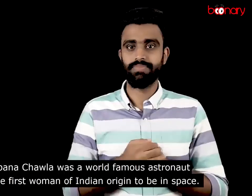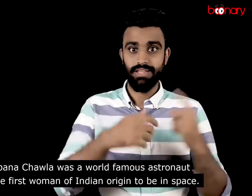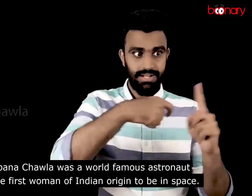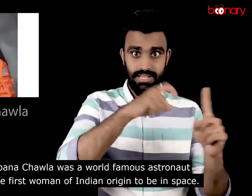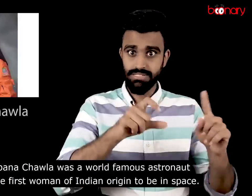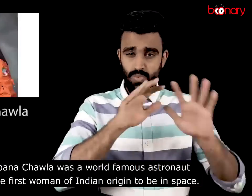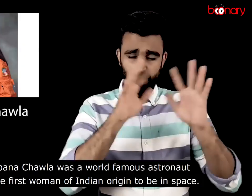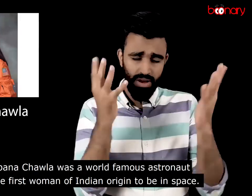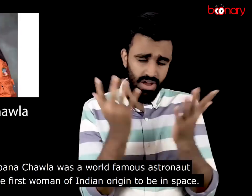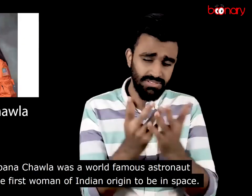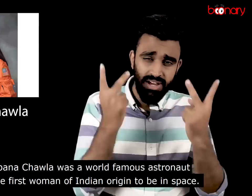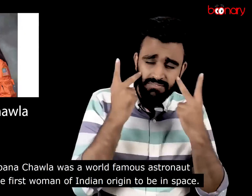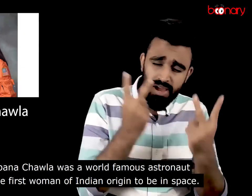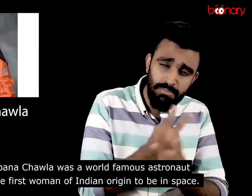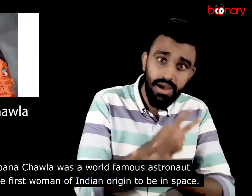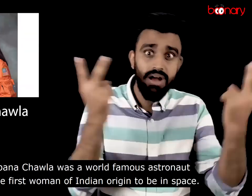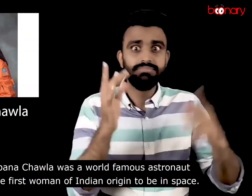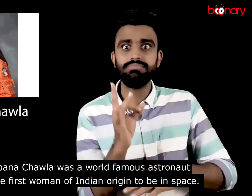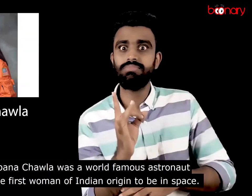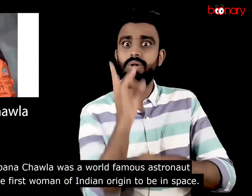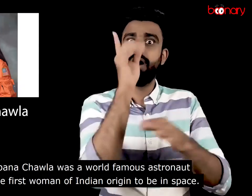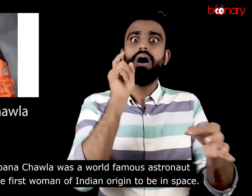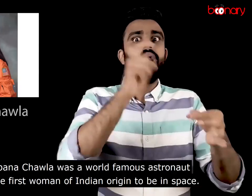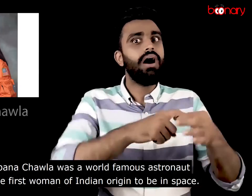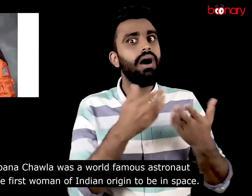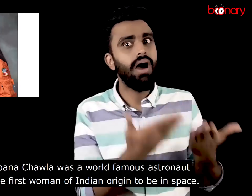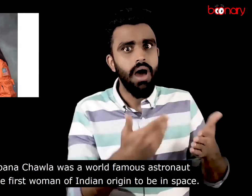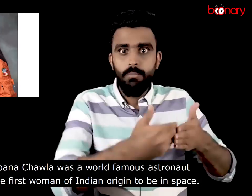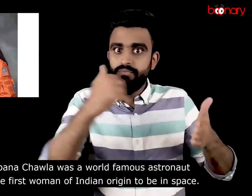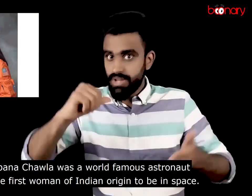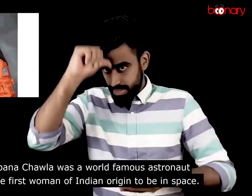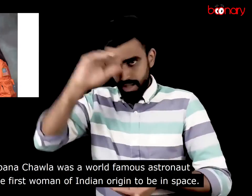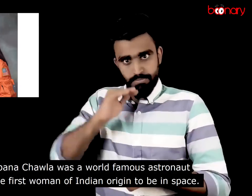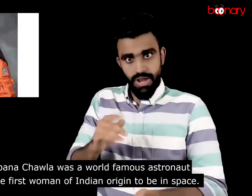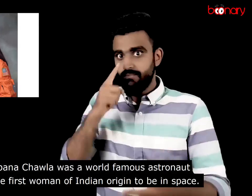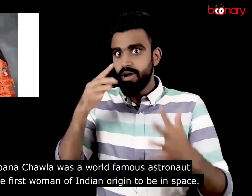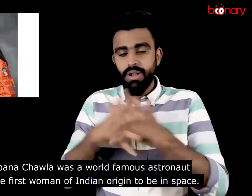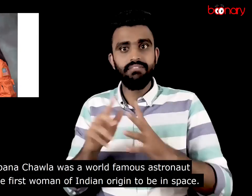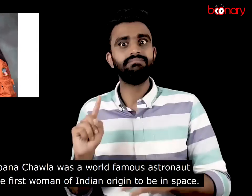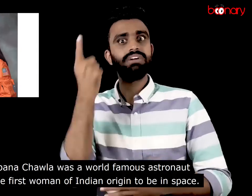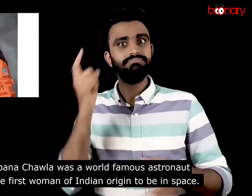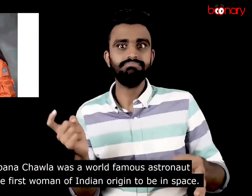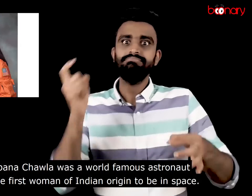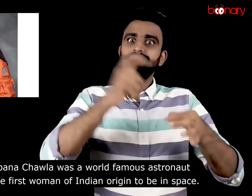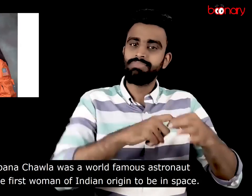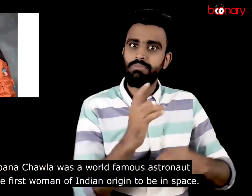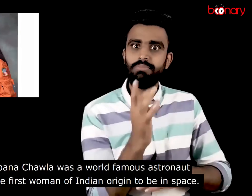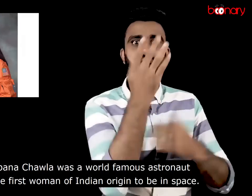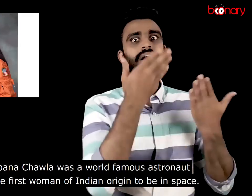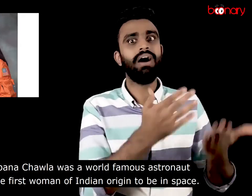Kalpana Chawla was a world-famous astronaut and the first woman of Indian origin to be